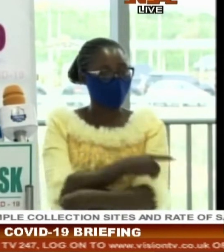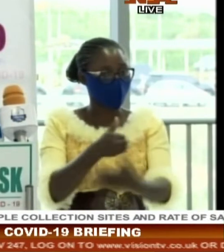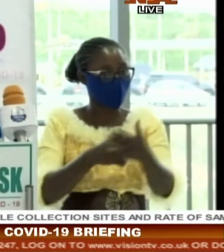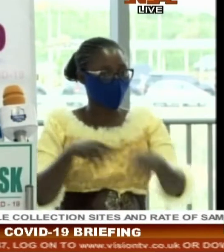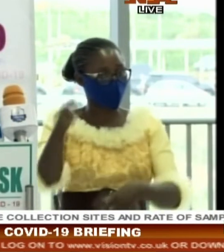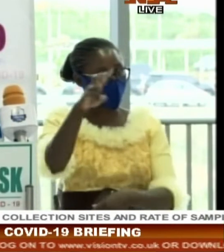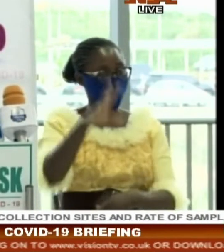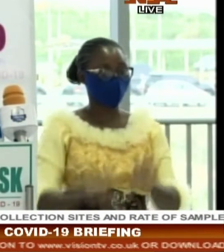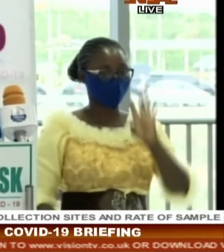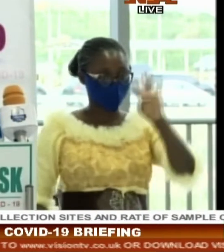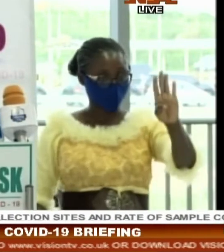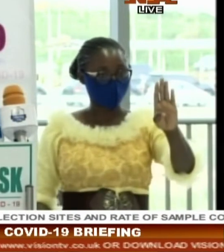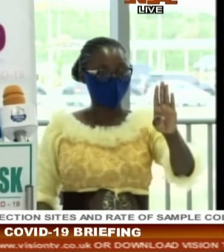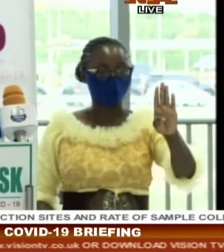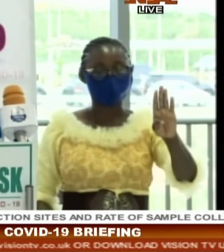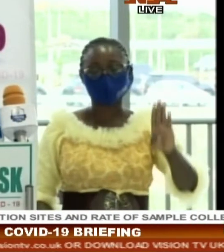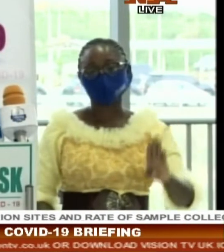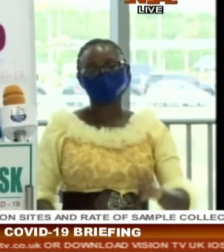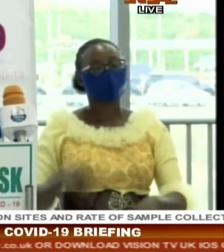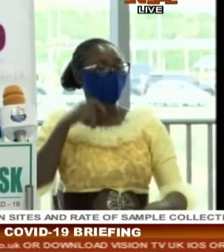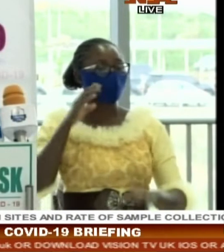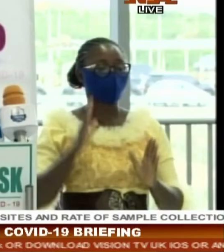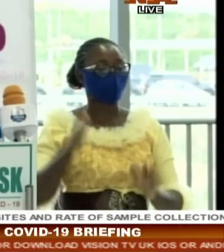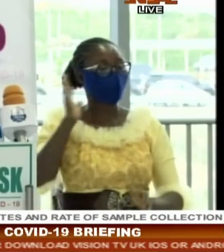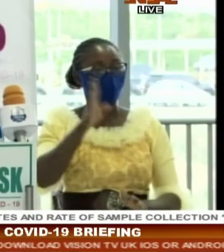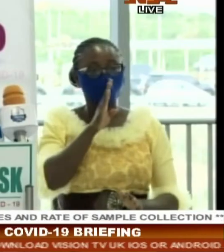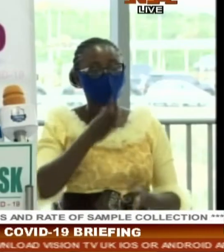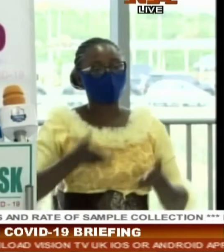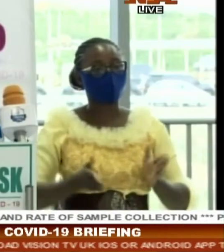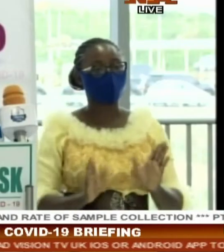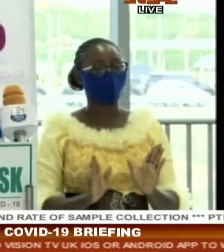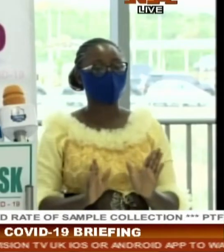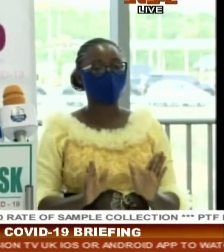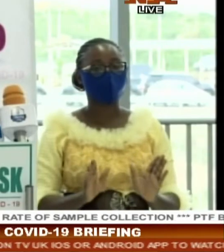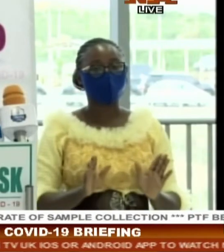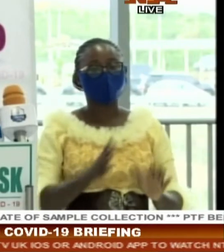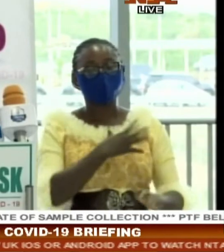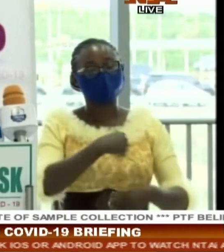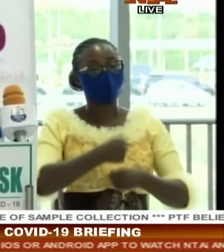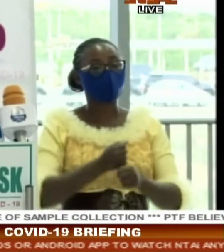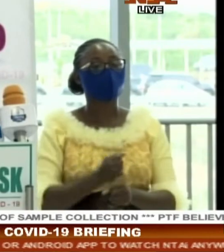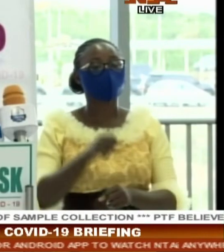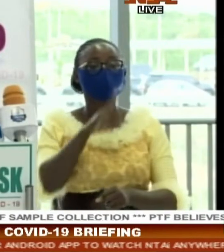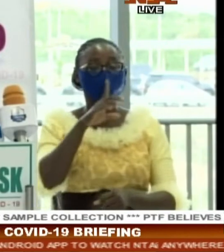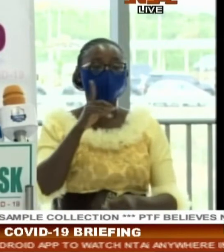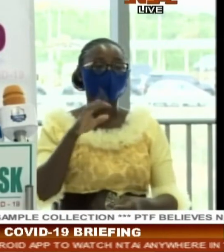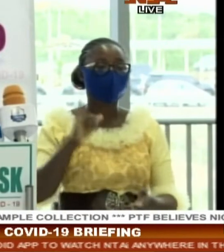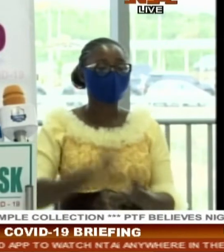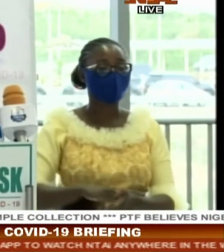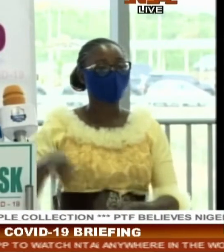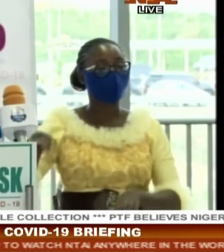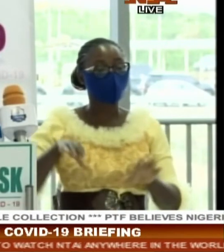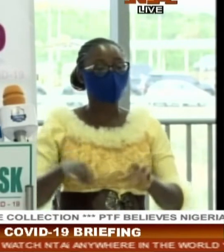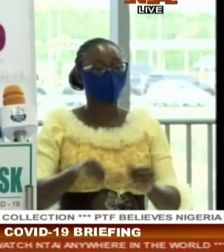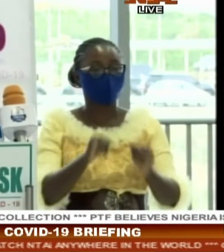B, Nigerians will be allowed entry but subjected to a mandatory quarantine of 8 to 14 days